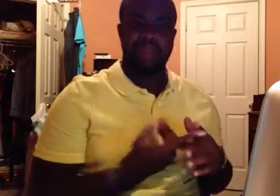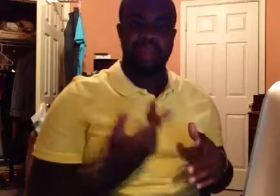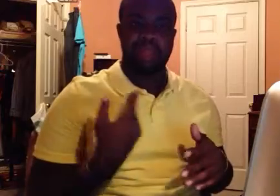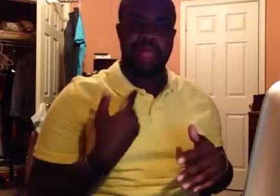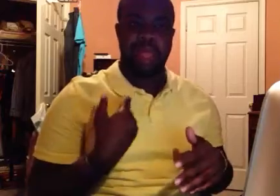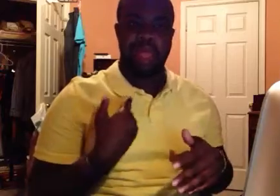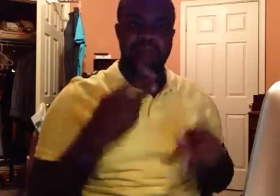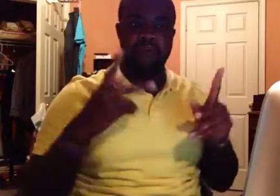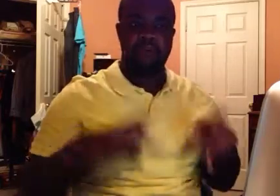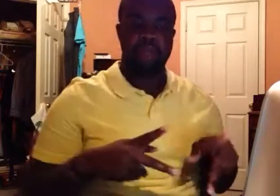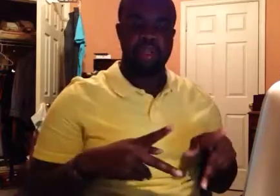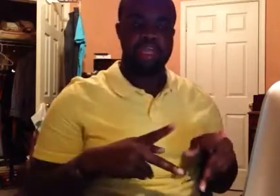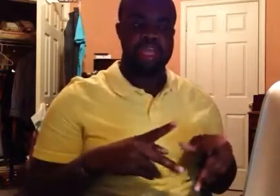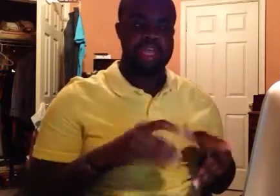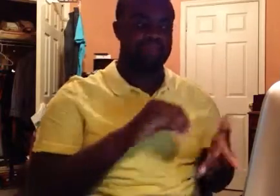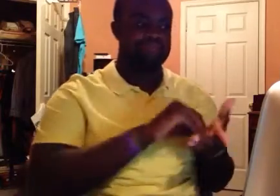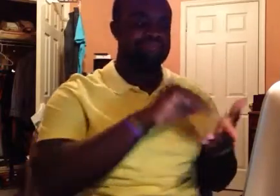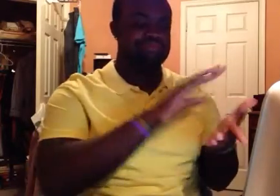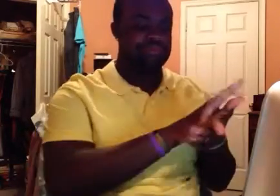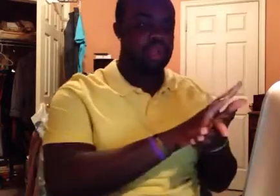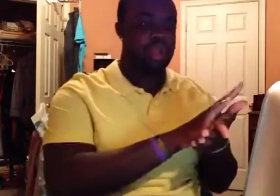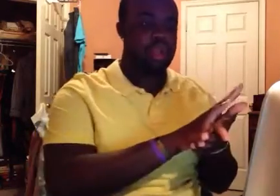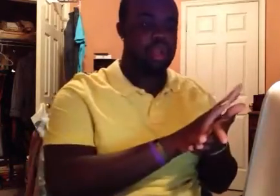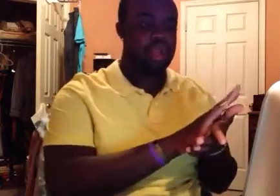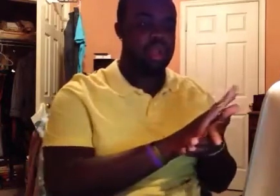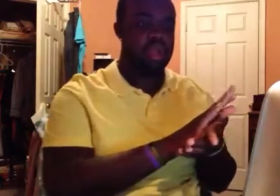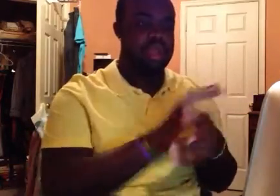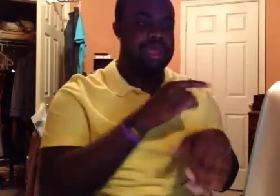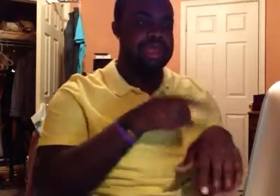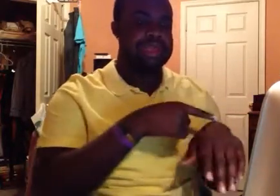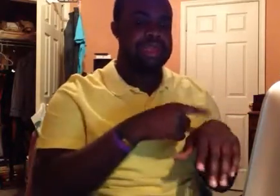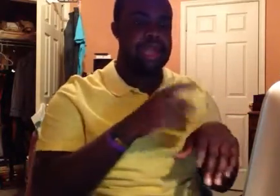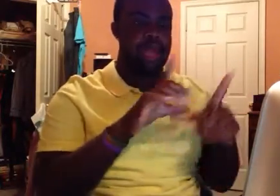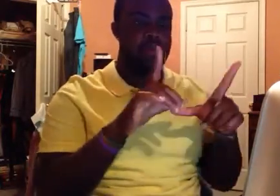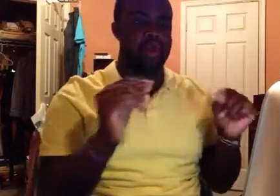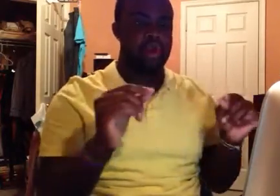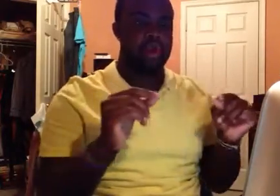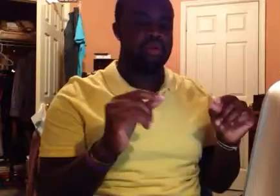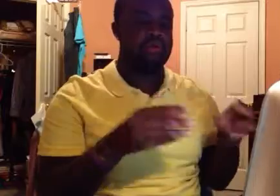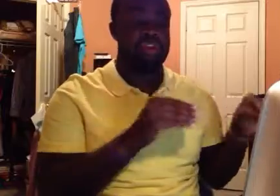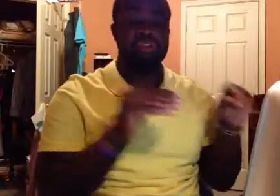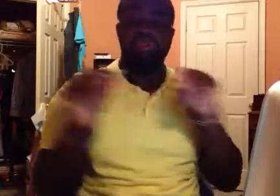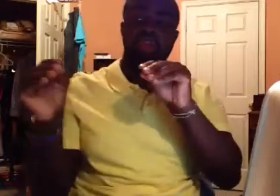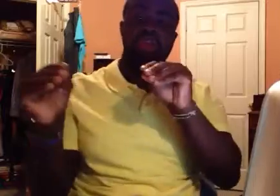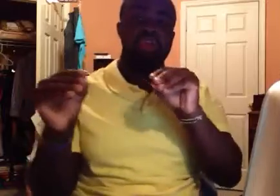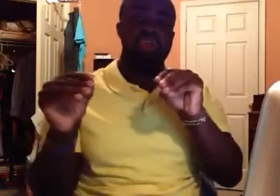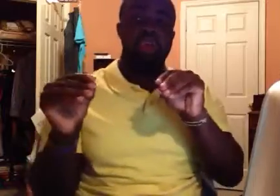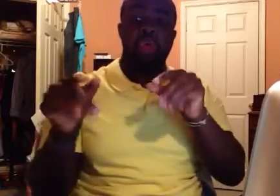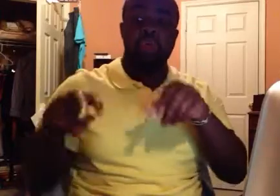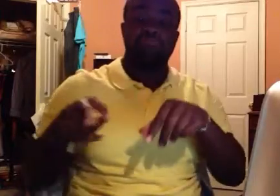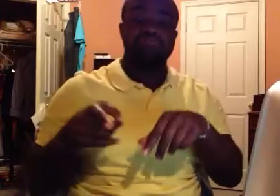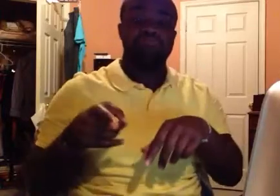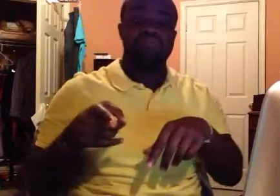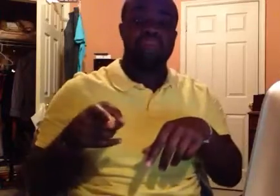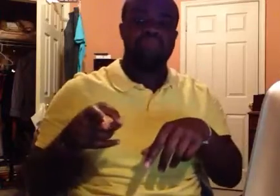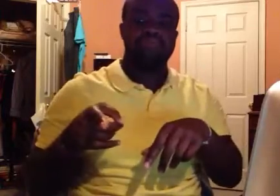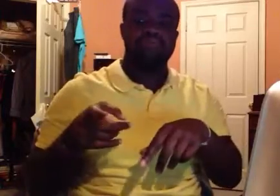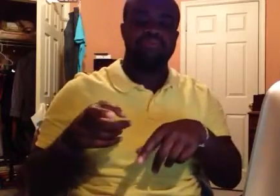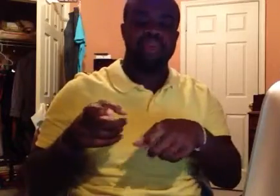card, and then that time card has to be taken to be approved by somebody who has the authority to do so, typically the supervisor of whatever corporation